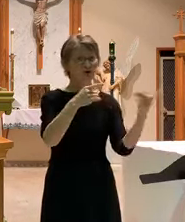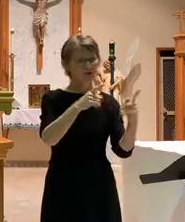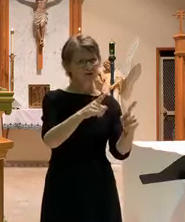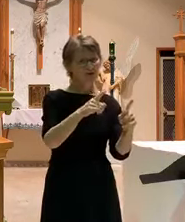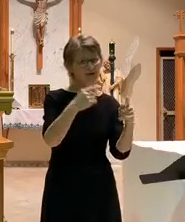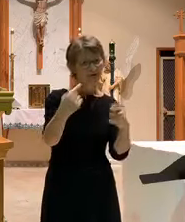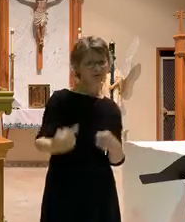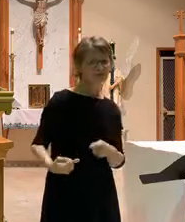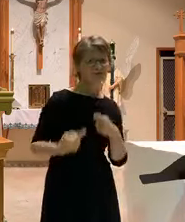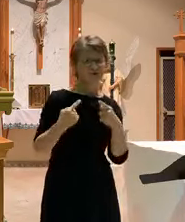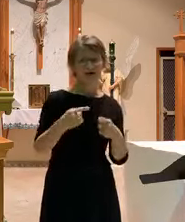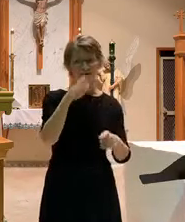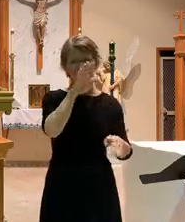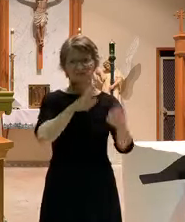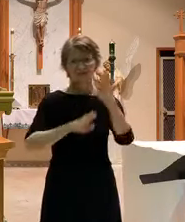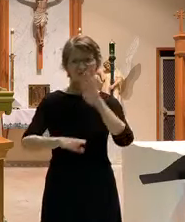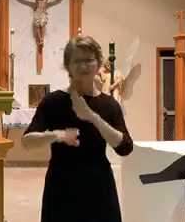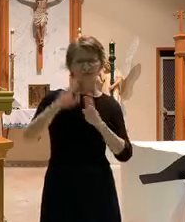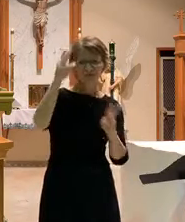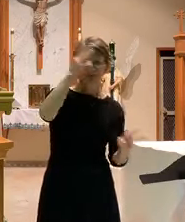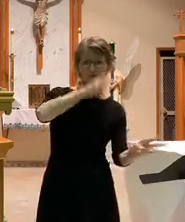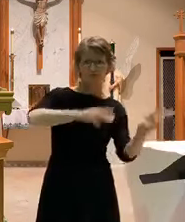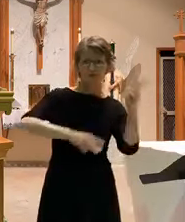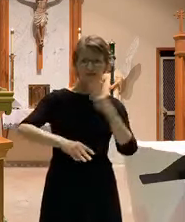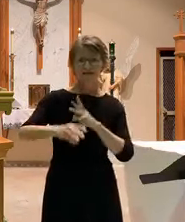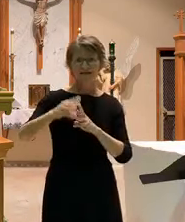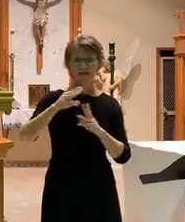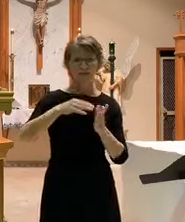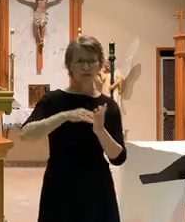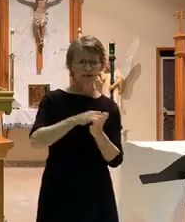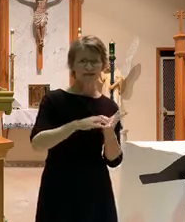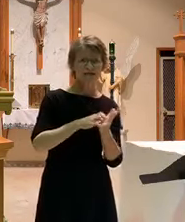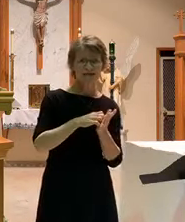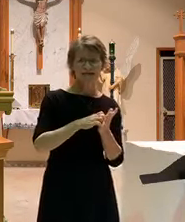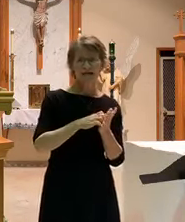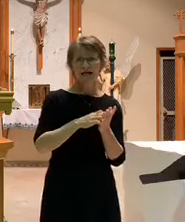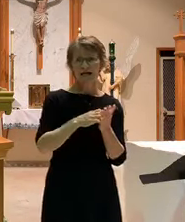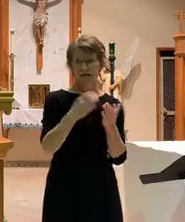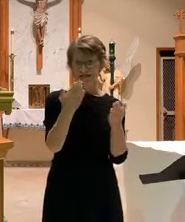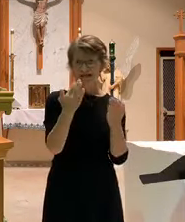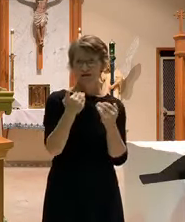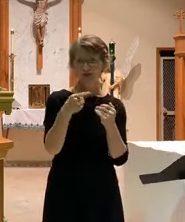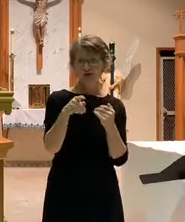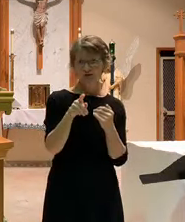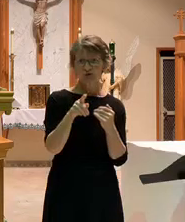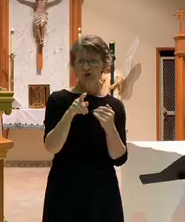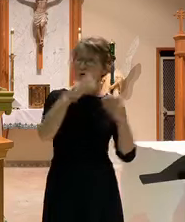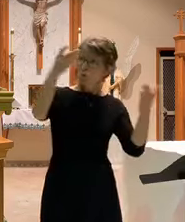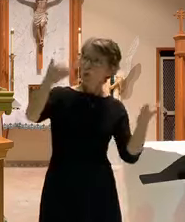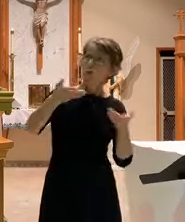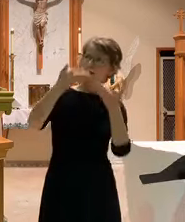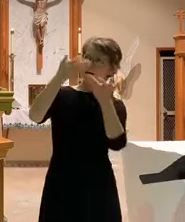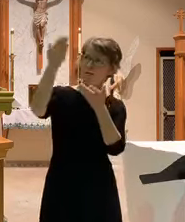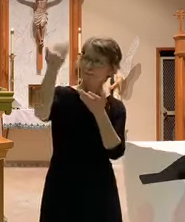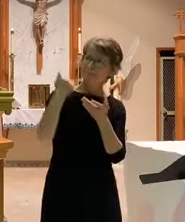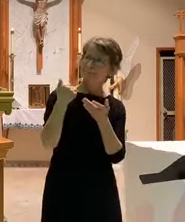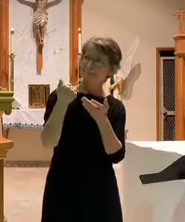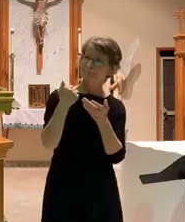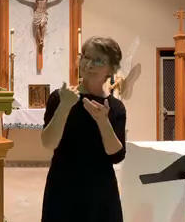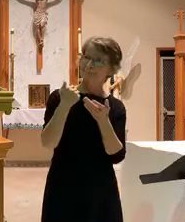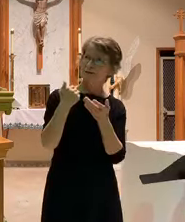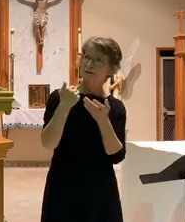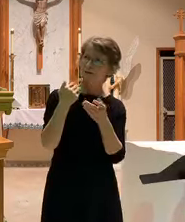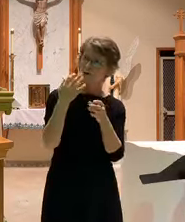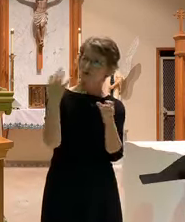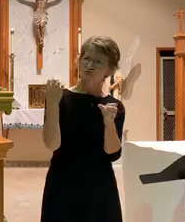our concerns, worries, and weaknesses, let's welcome him with strong faith,